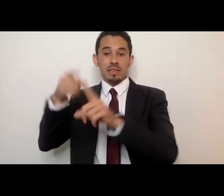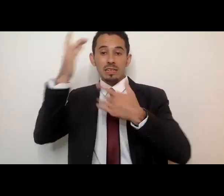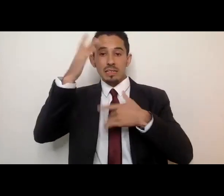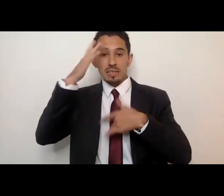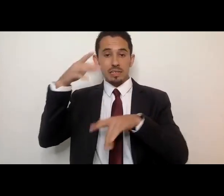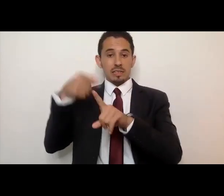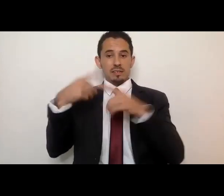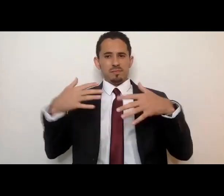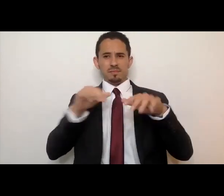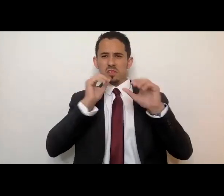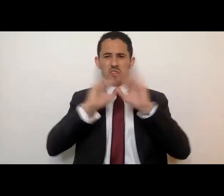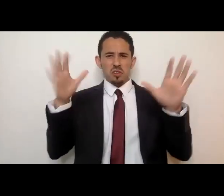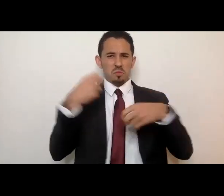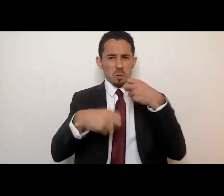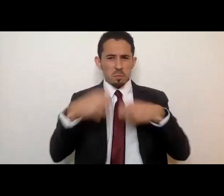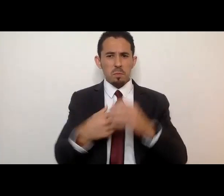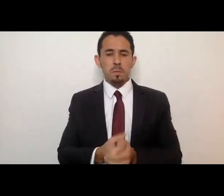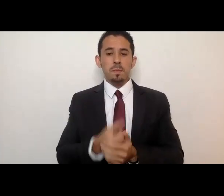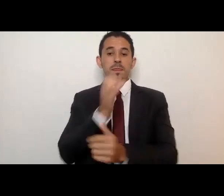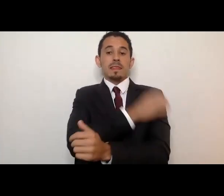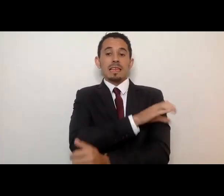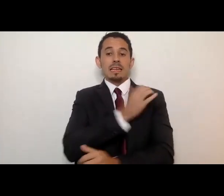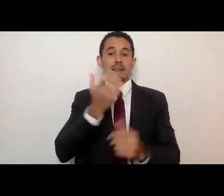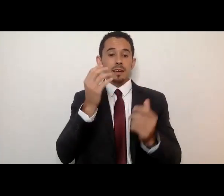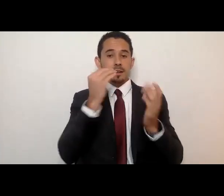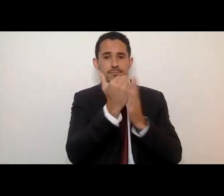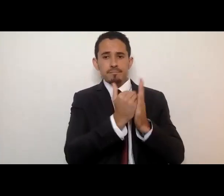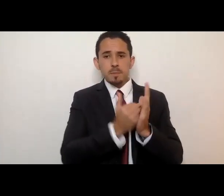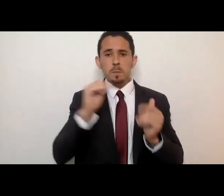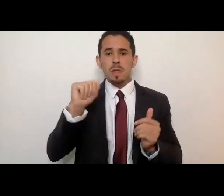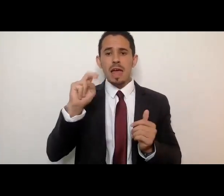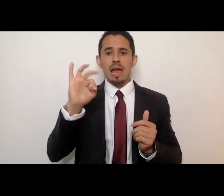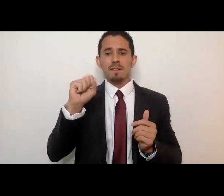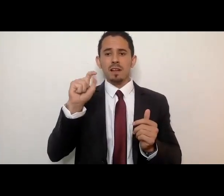Another issue is that diagnostic testing for tick-borne diseases is often unclear and problematic.